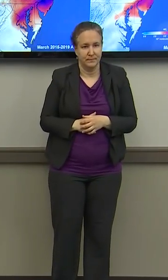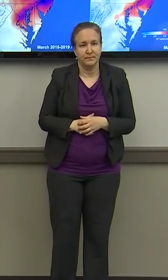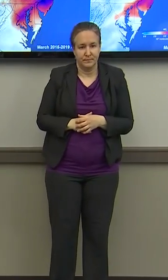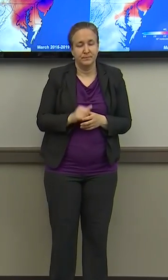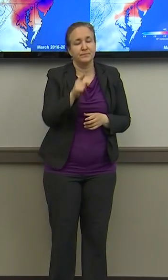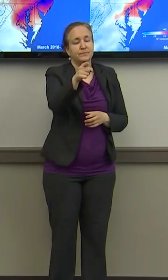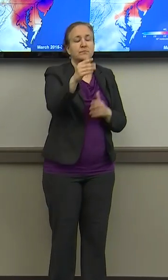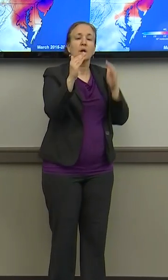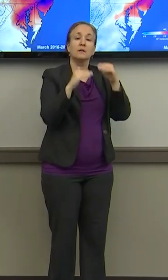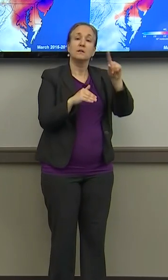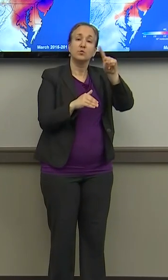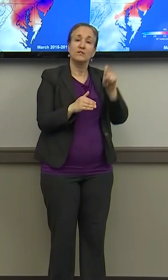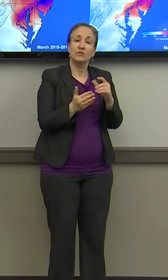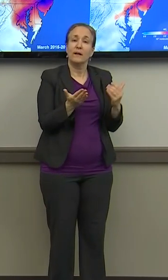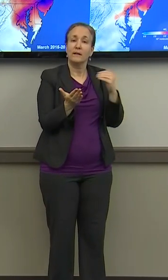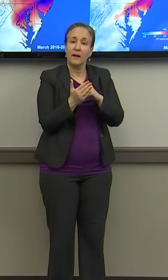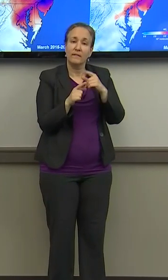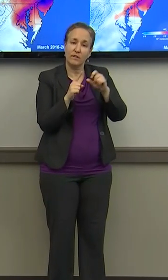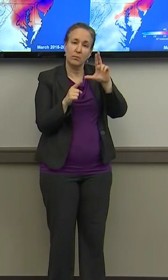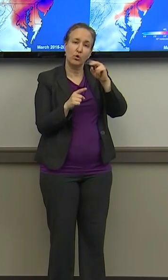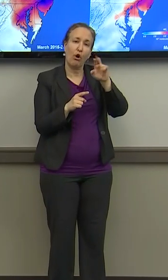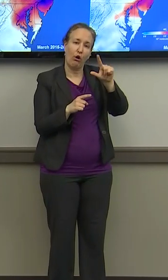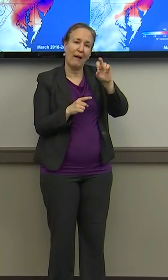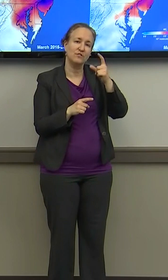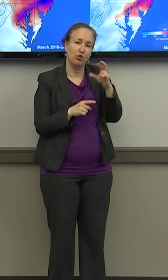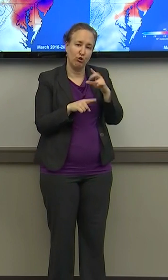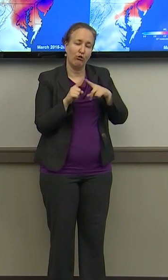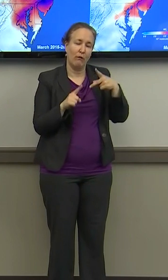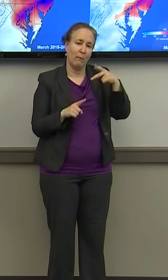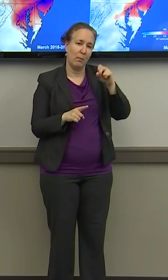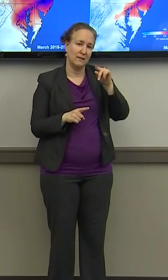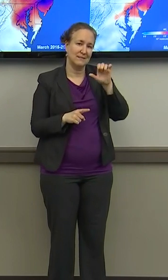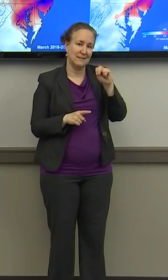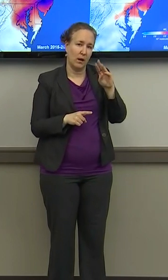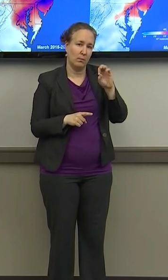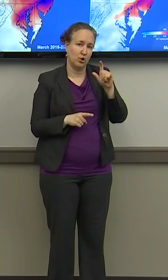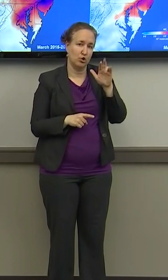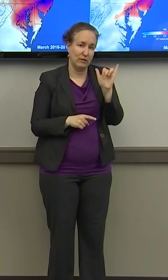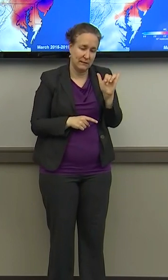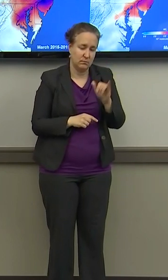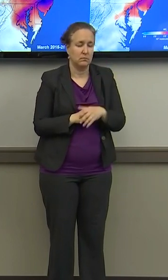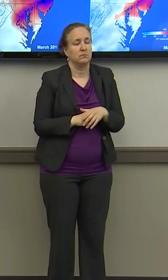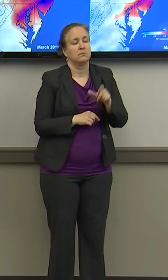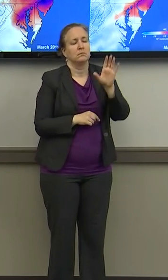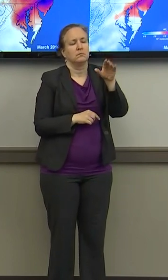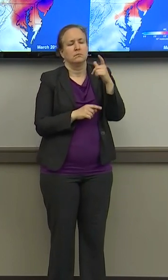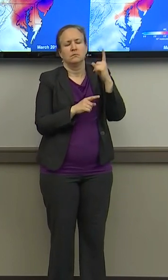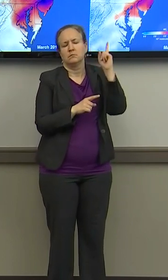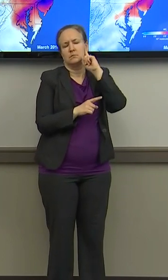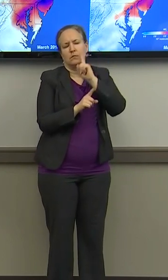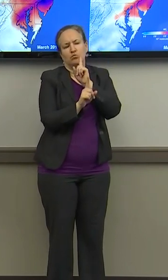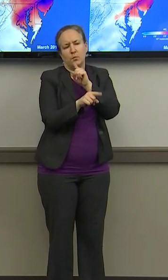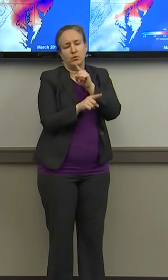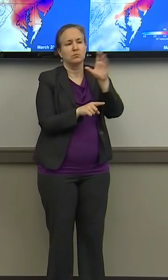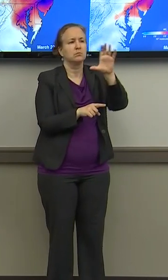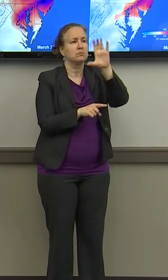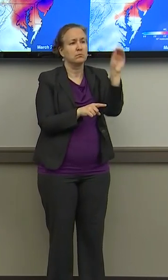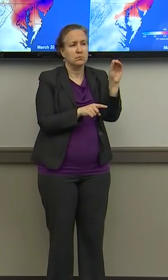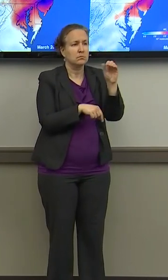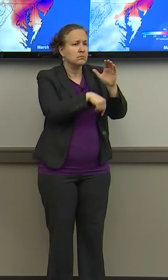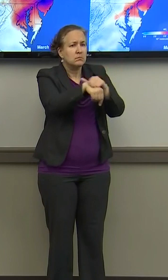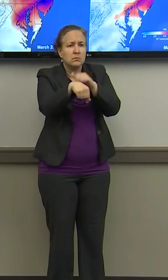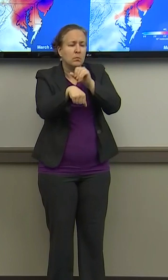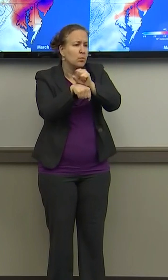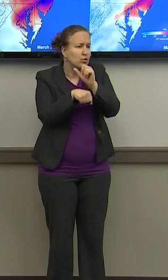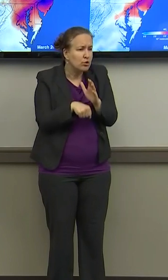The next question is again from Carl Hessler from the Pottstown Mercury. We're receiving reports that the county is calling workers in